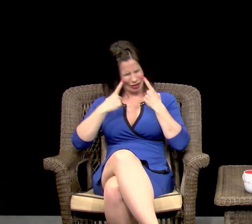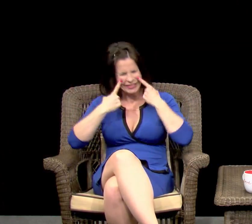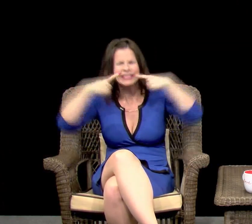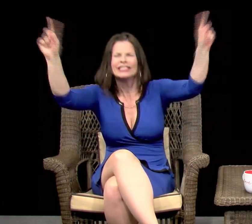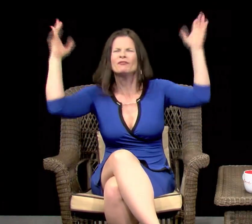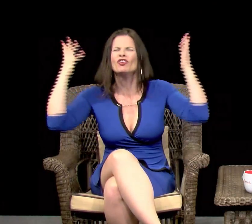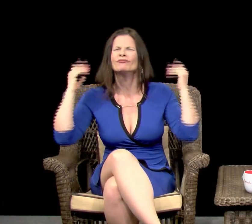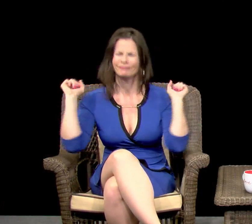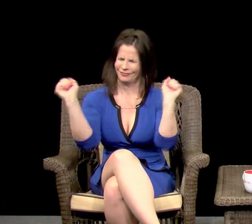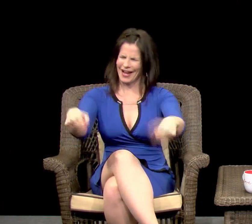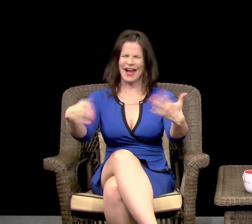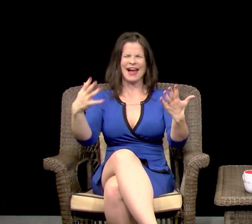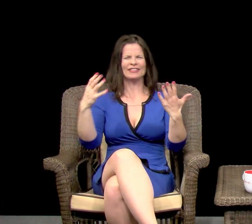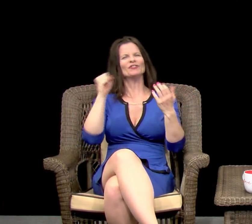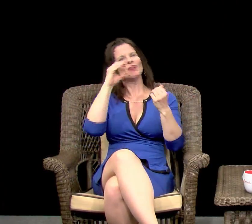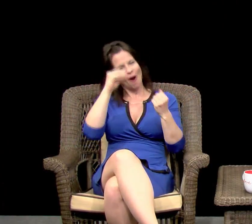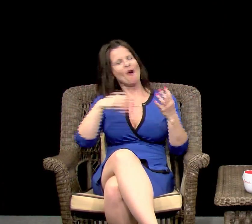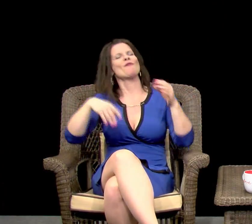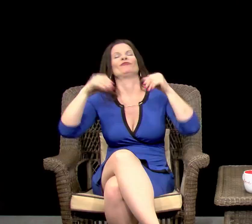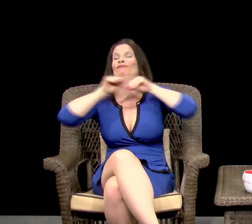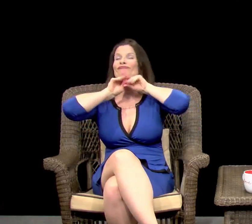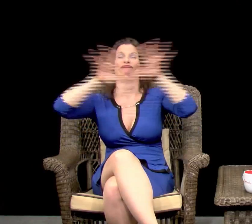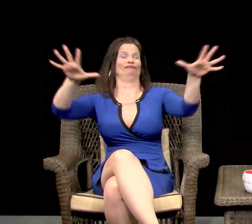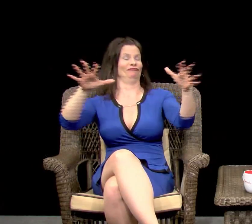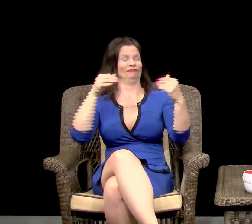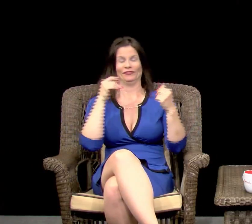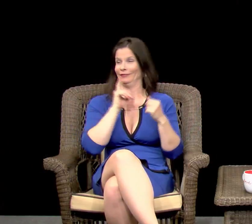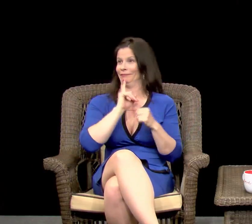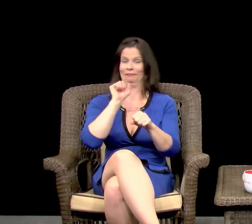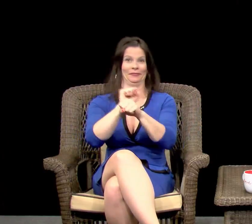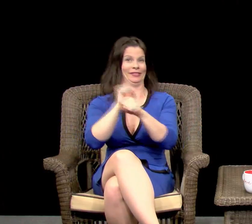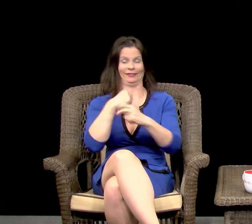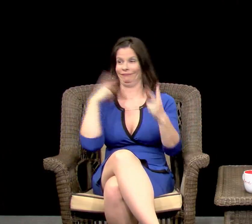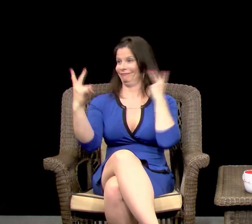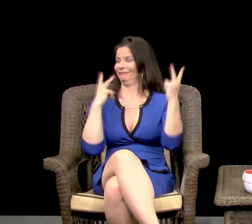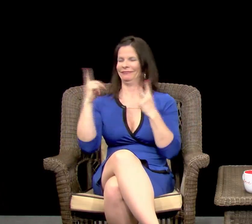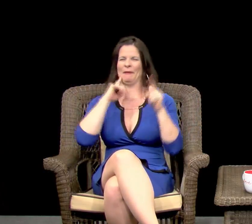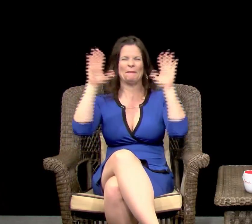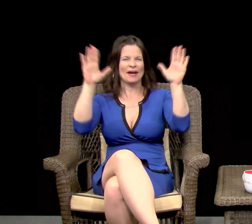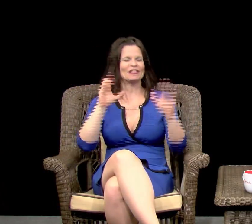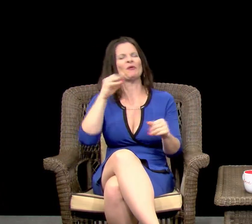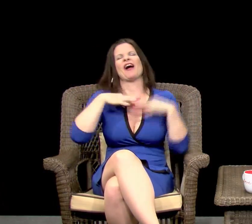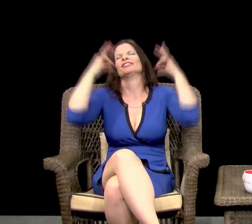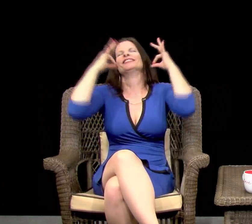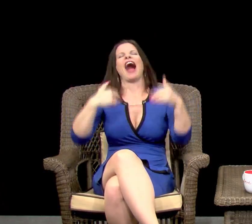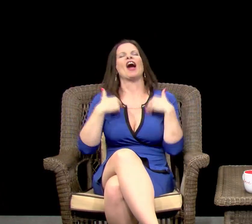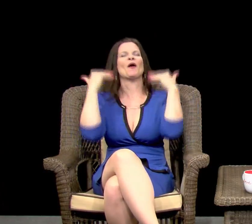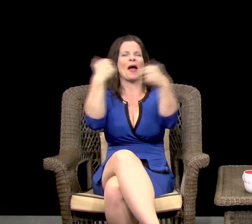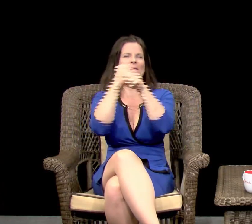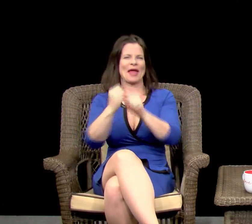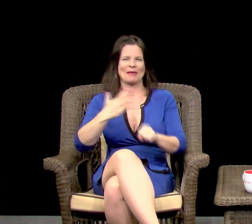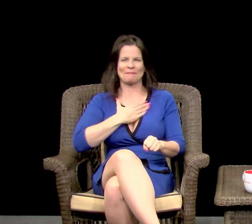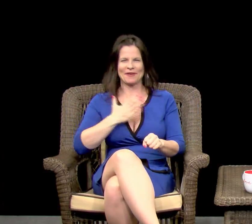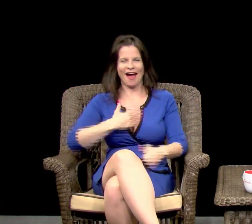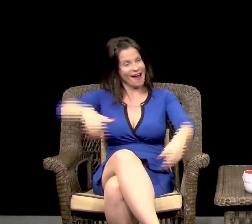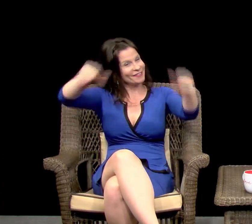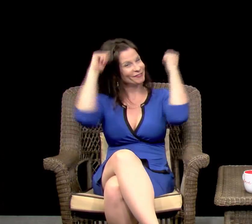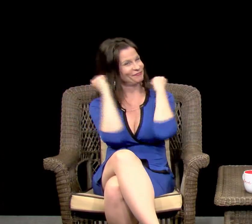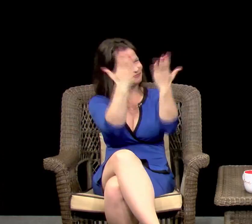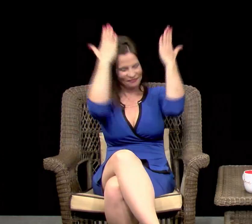Convo VRS. So he is wonderful in this campaign, so I decided to make my own